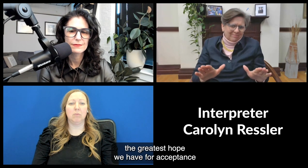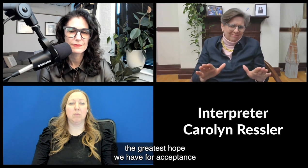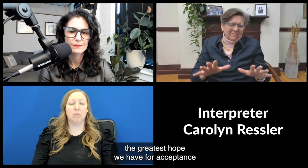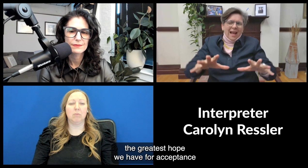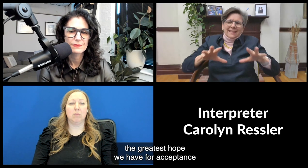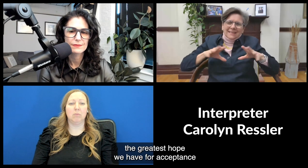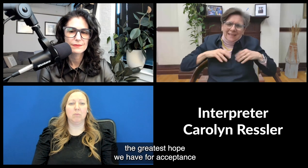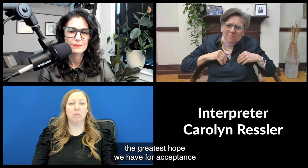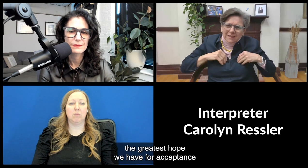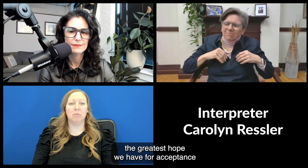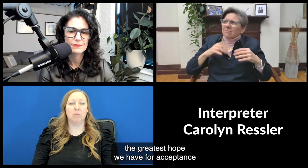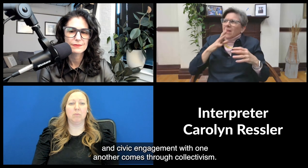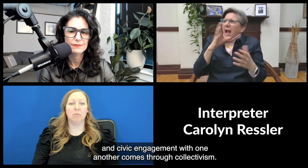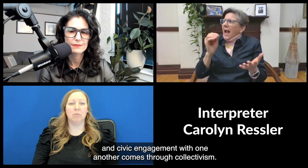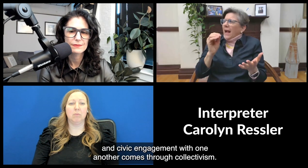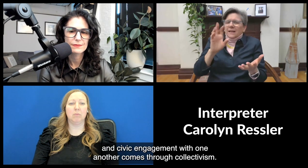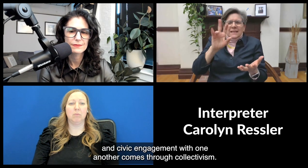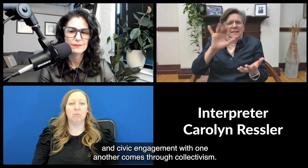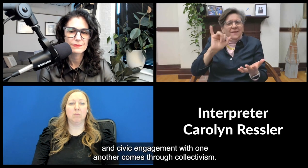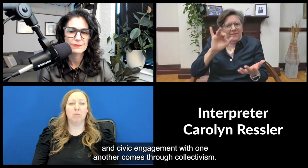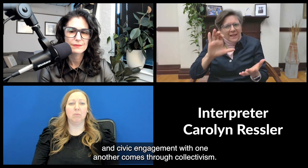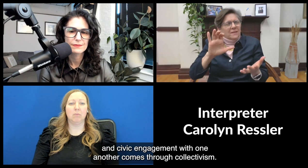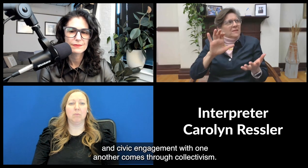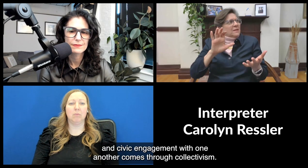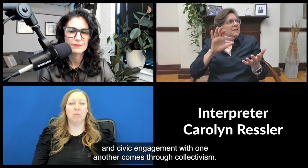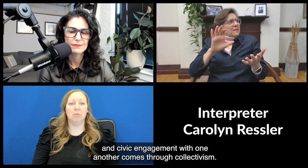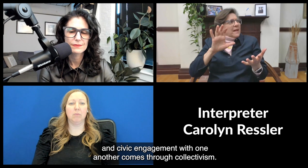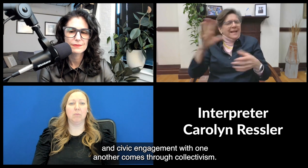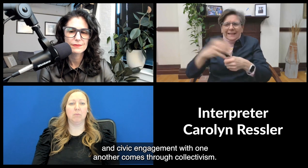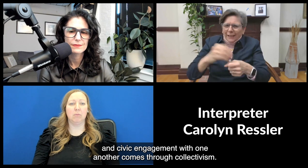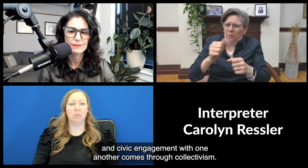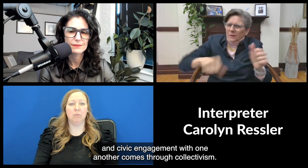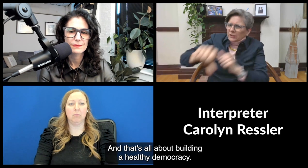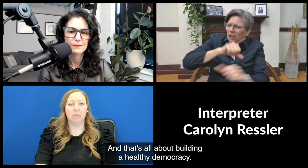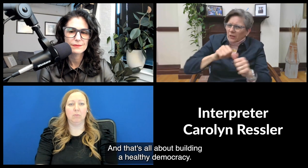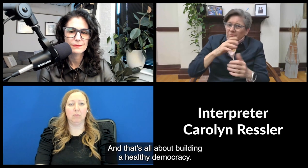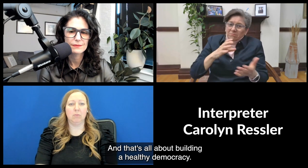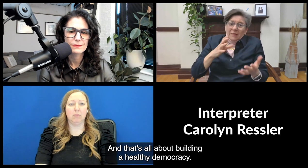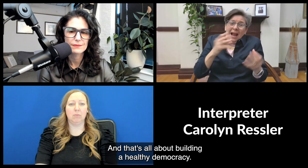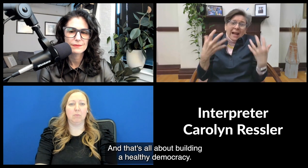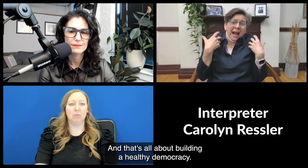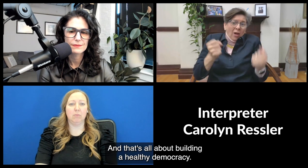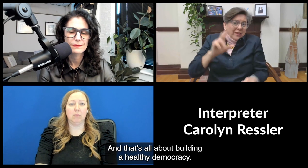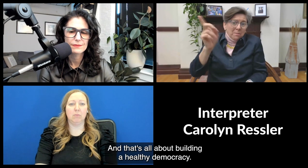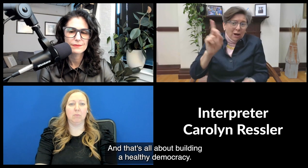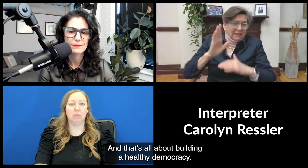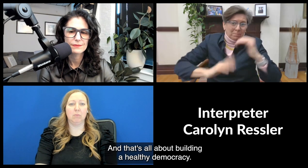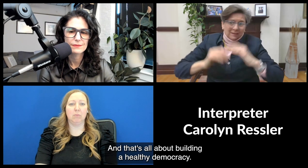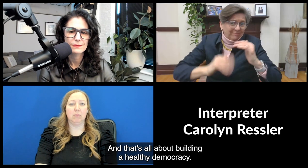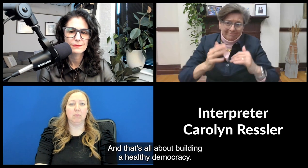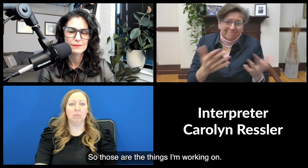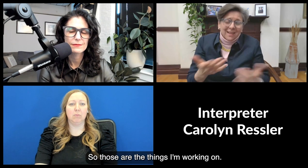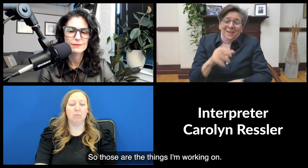is the greatest hope we have for peace, the greatest hope we have for acceptance. And civic engagement with one another comes